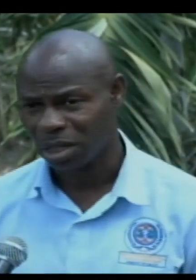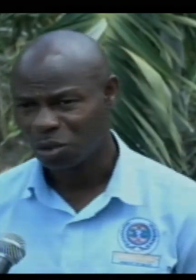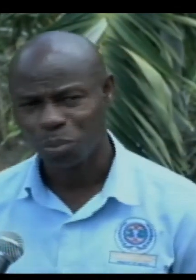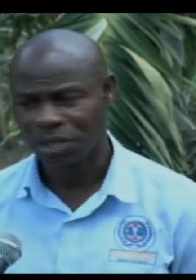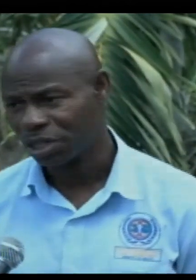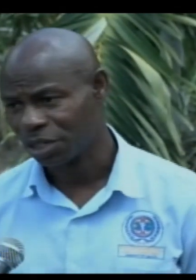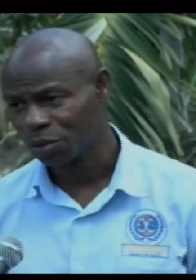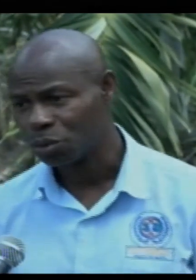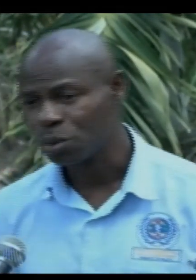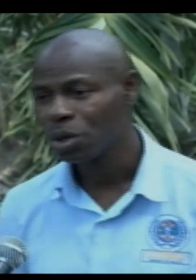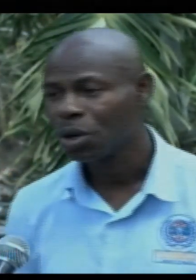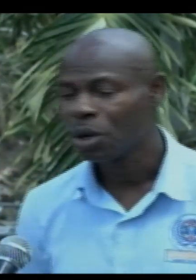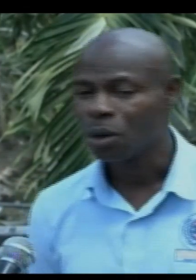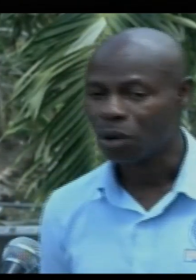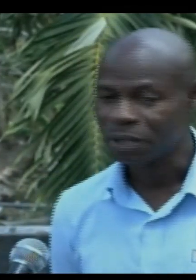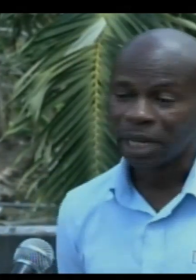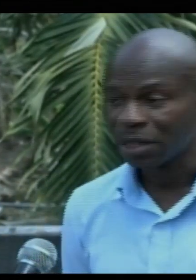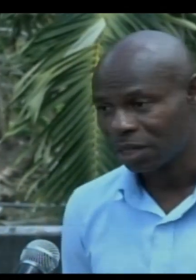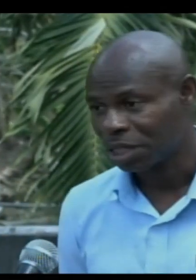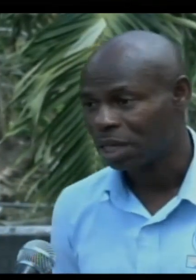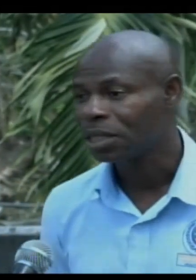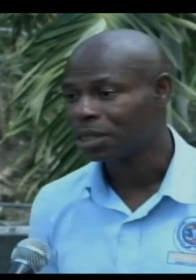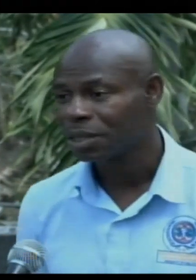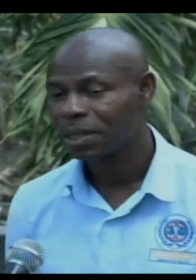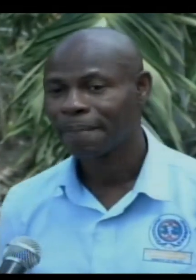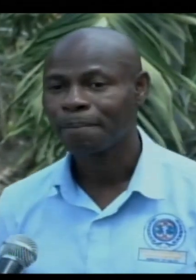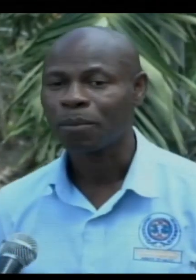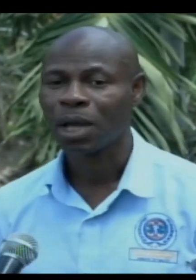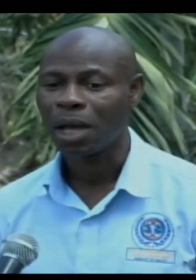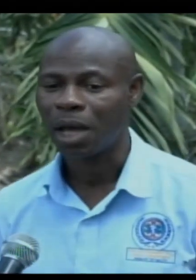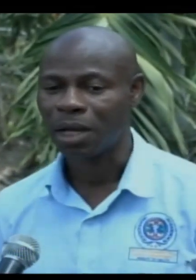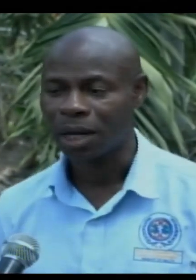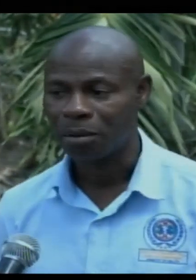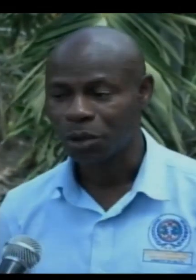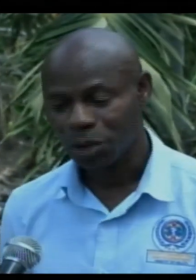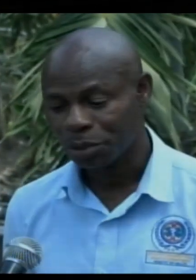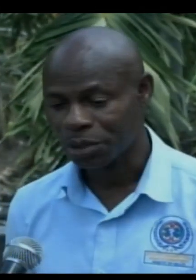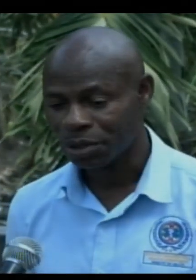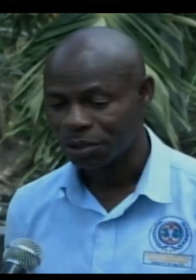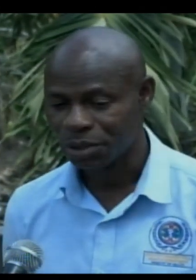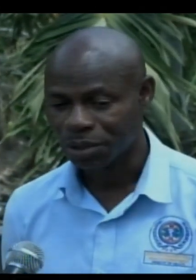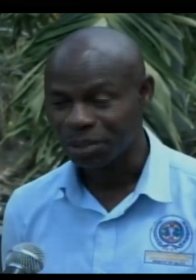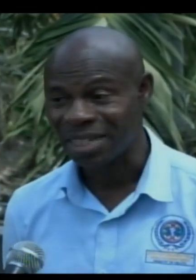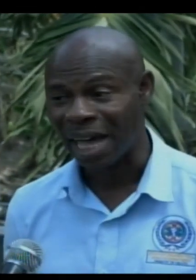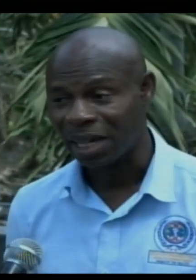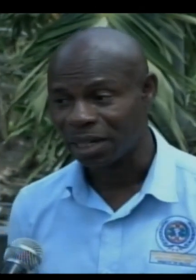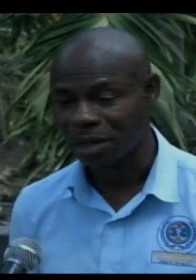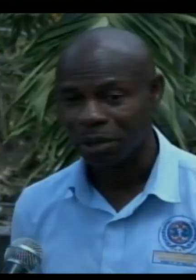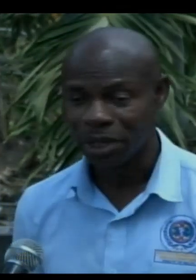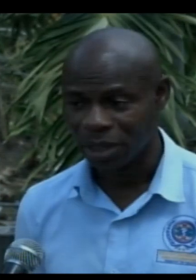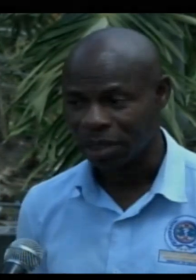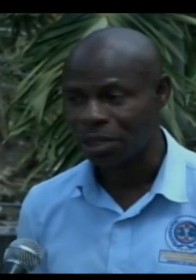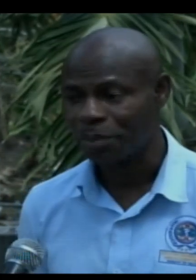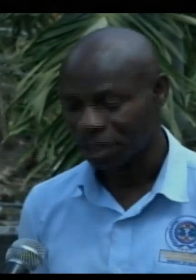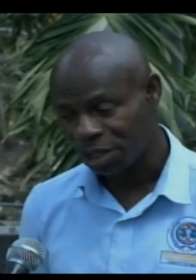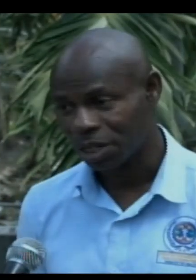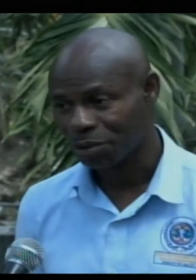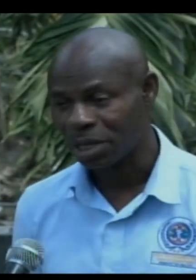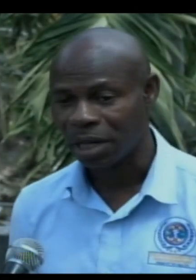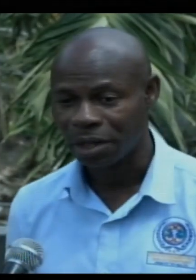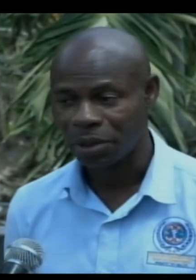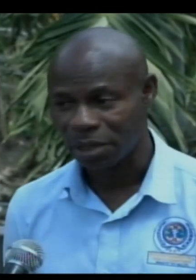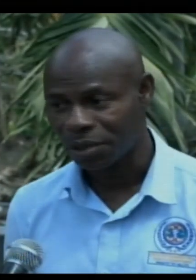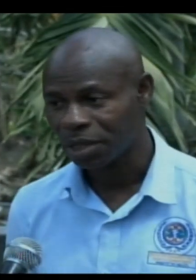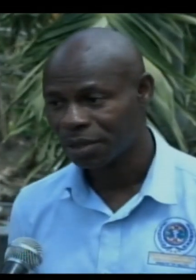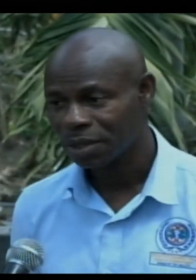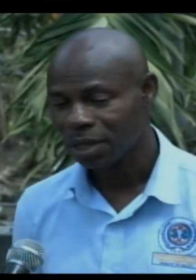had, I think, 2 passengers who were of Chinese nationalities. And those persons reside in America. The passengers